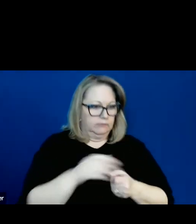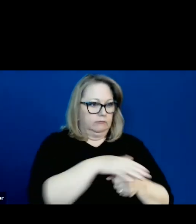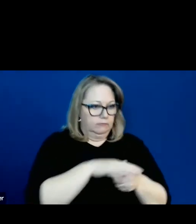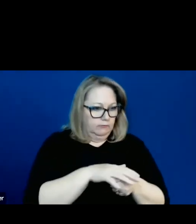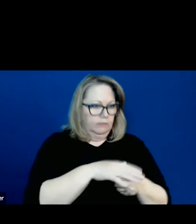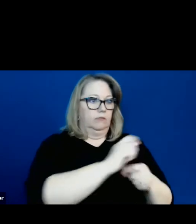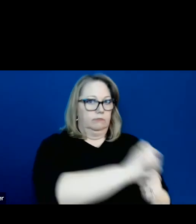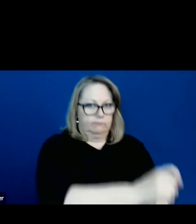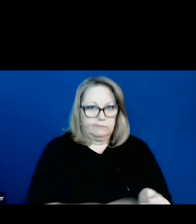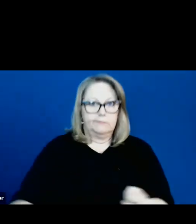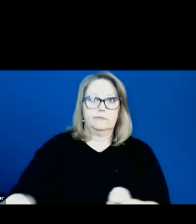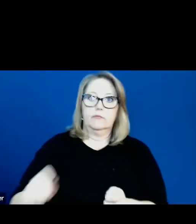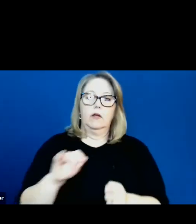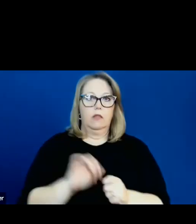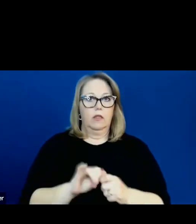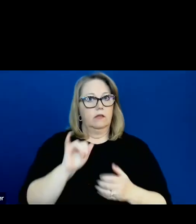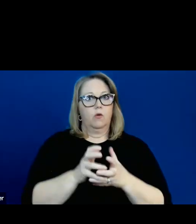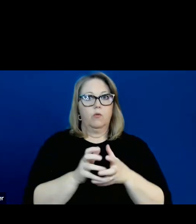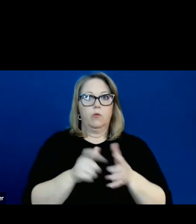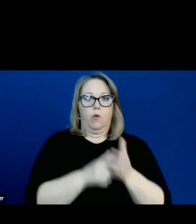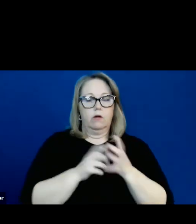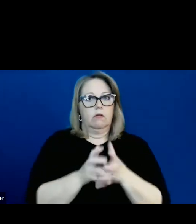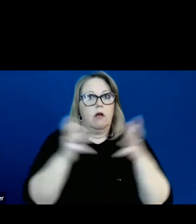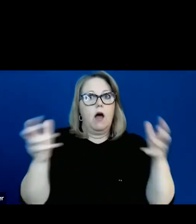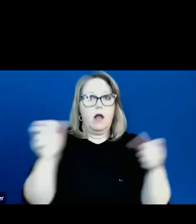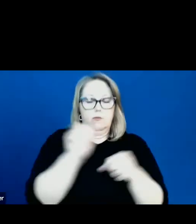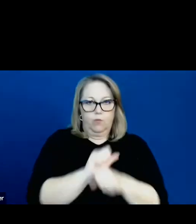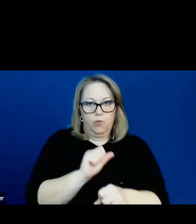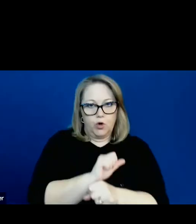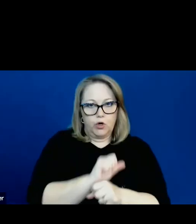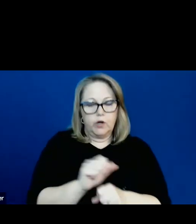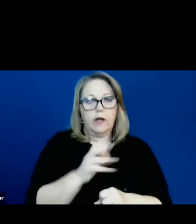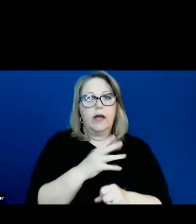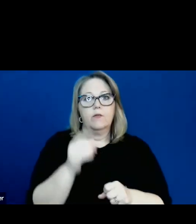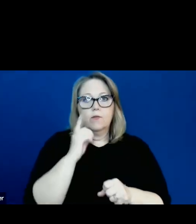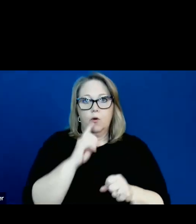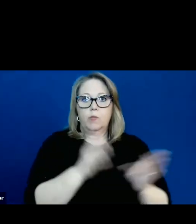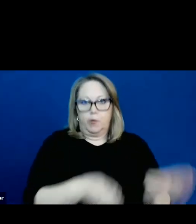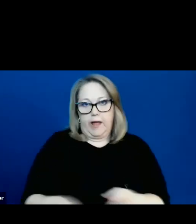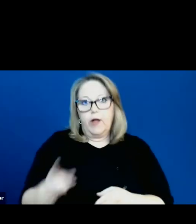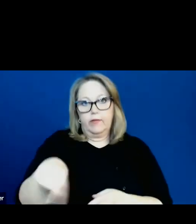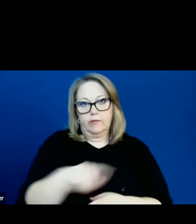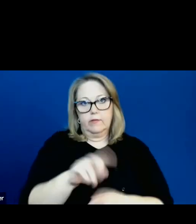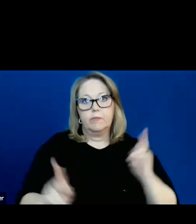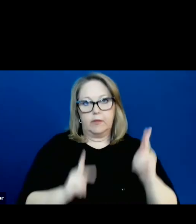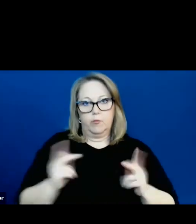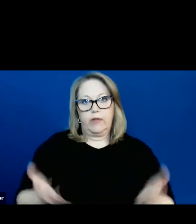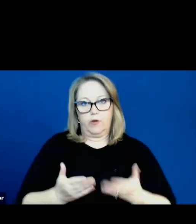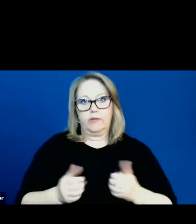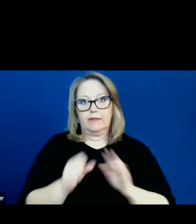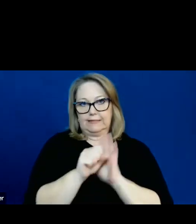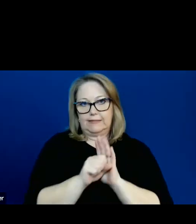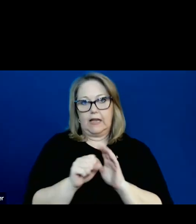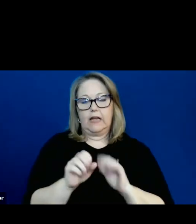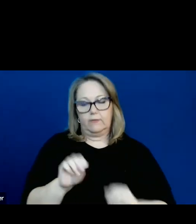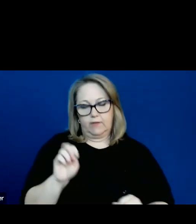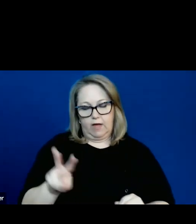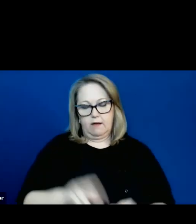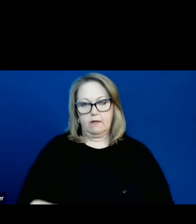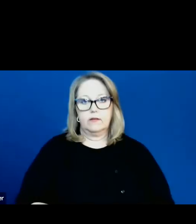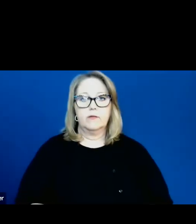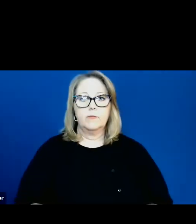and I am proud of the work you continue to do to help prepare and educate Nevadans for this. Before we conclude, I want to